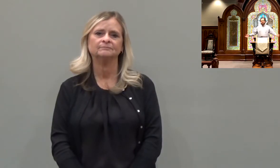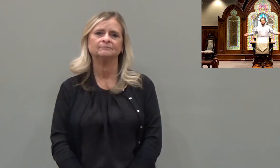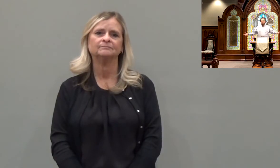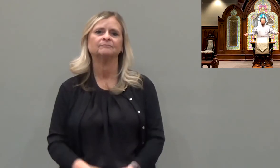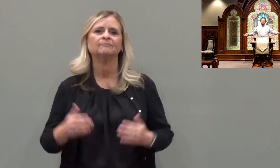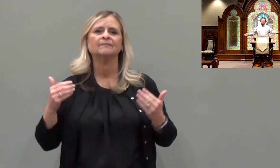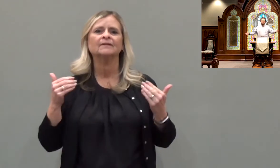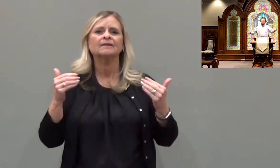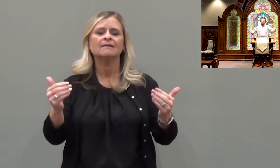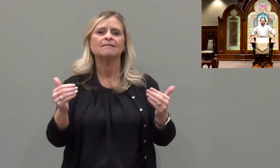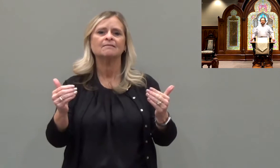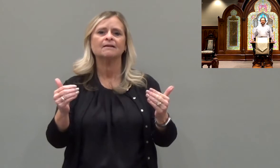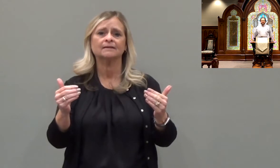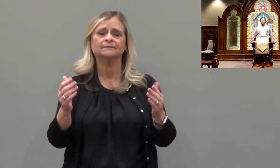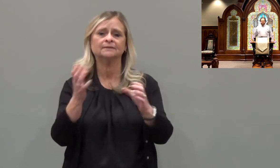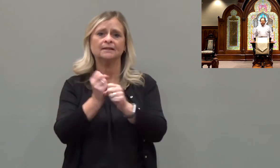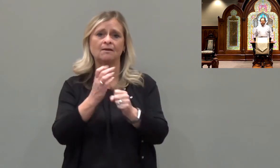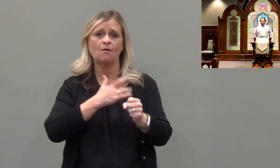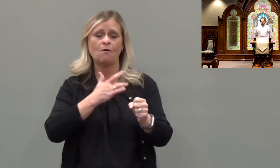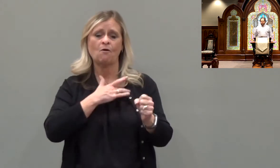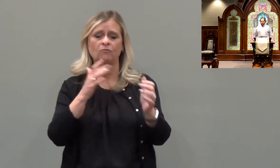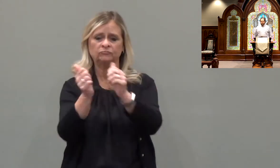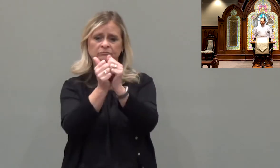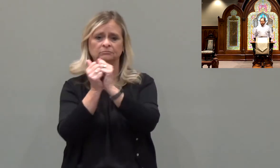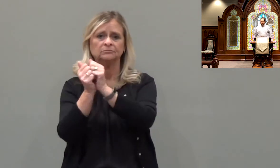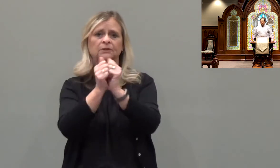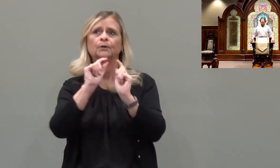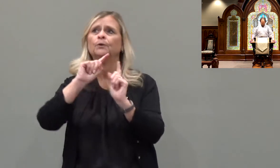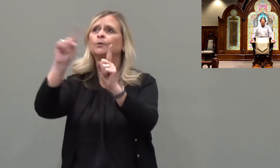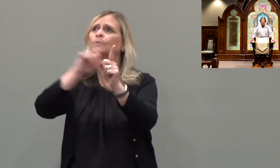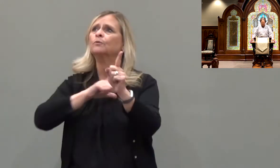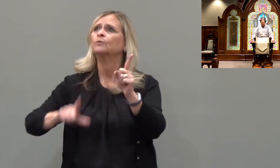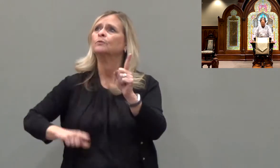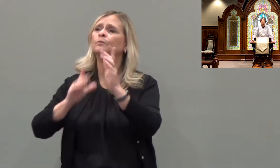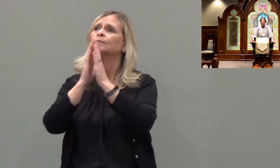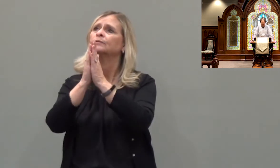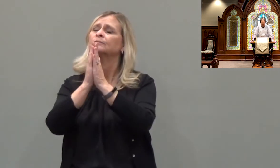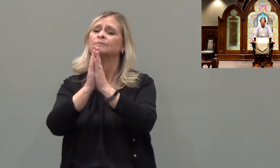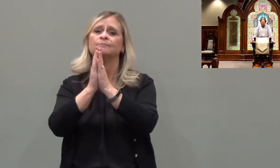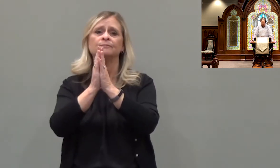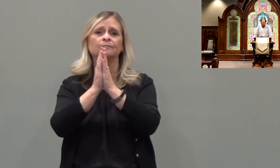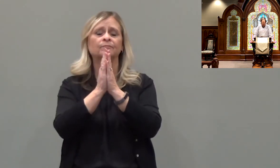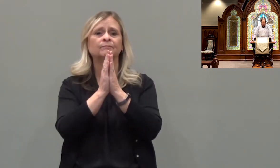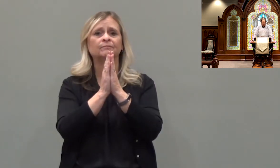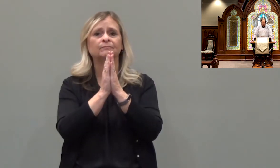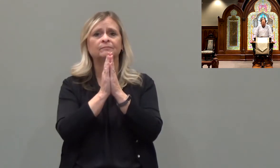Let us gather our hearts and go to the Lord together now in prayer.